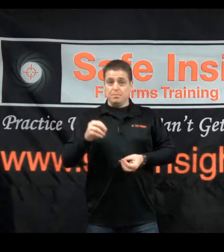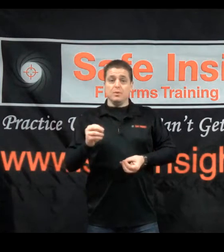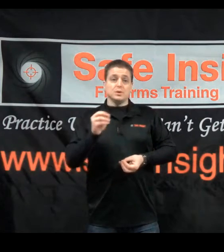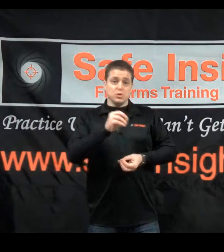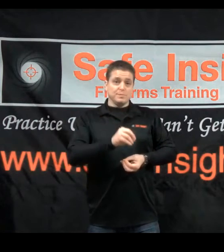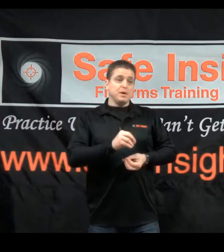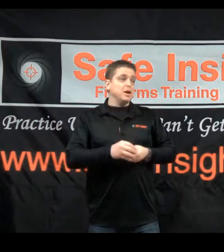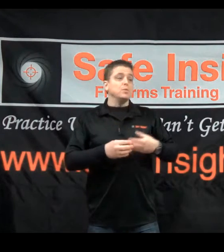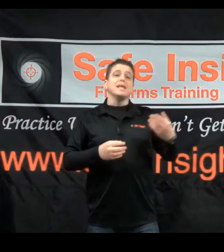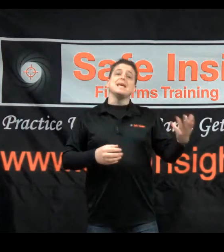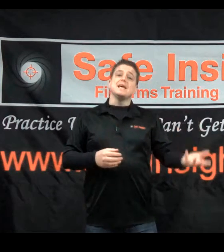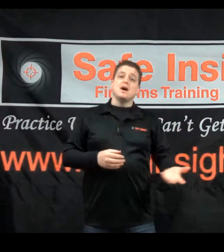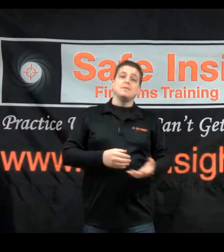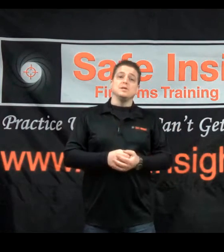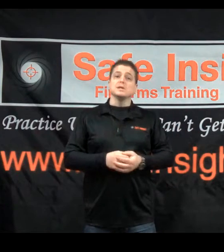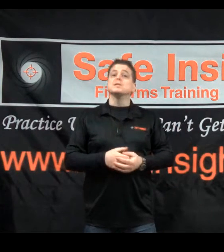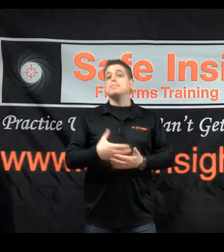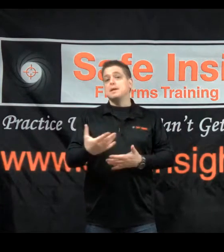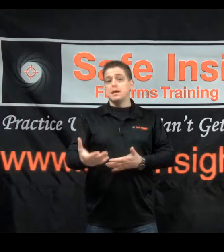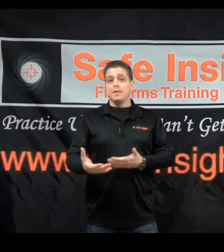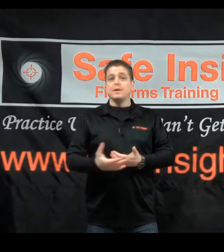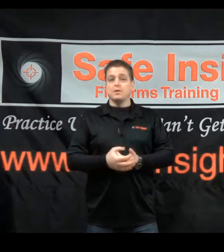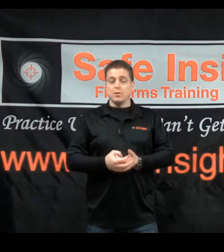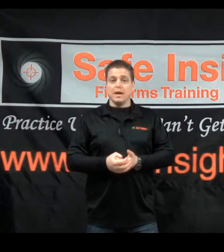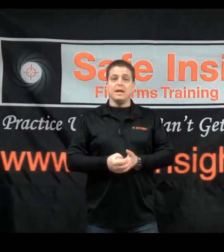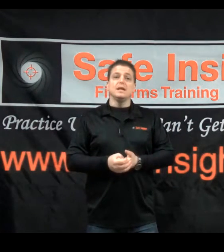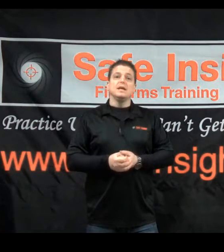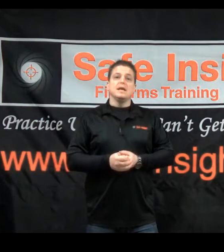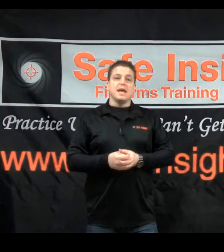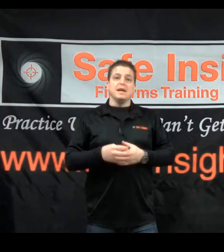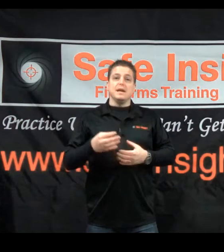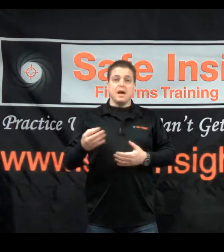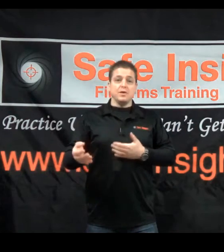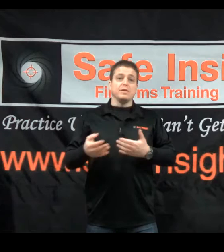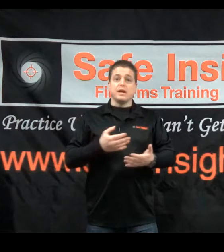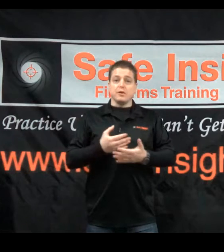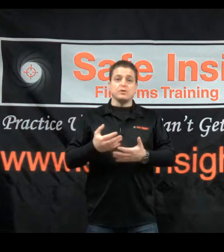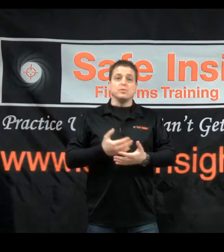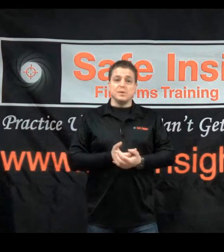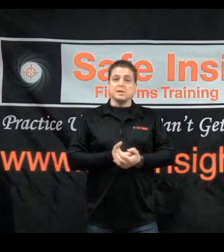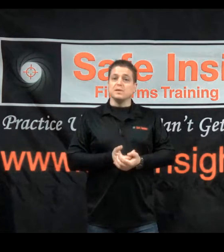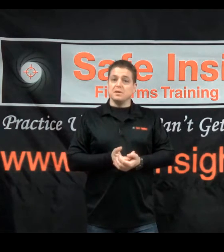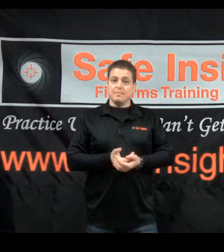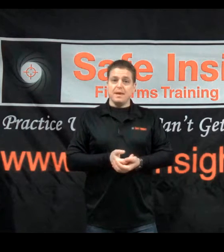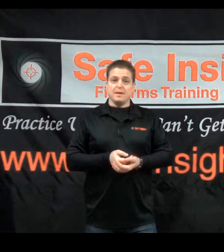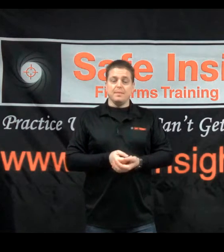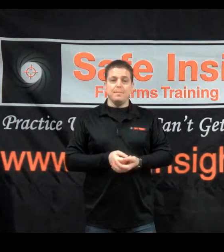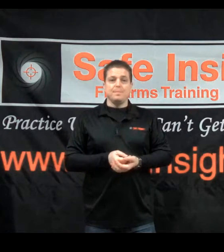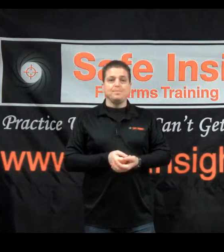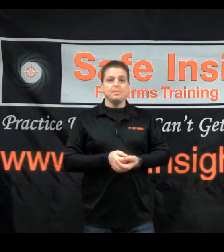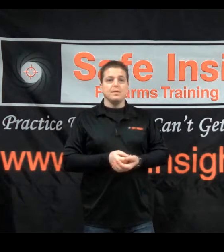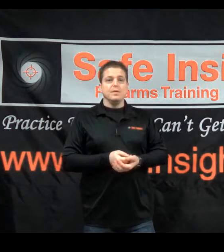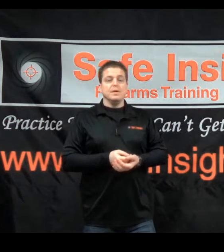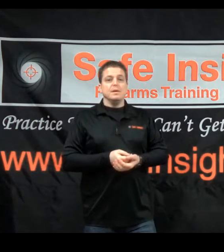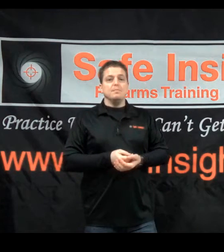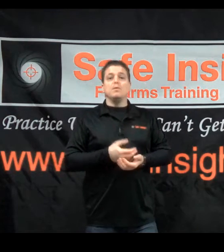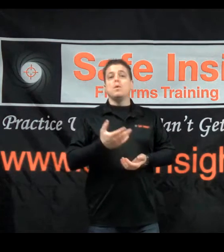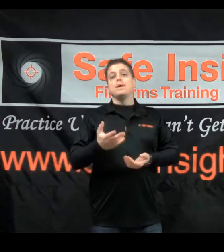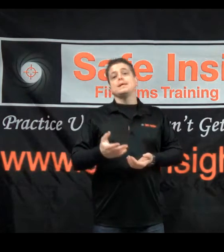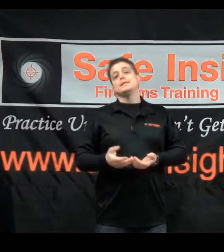bullets respond when they hit objects depending on their grain and other characteristics of their makeup. But what we can tell